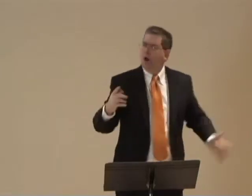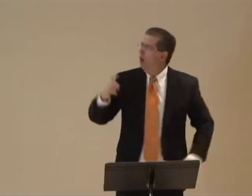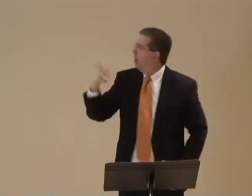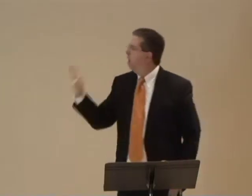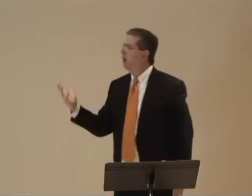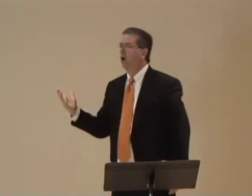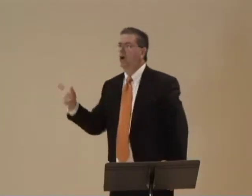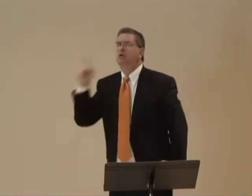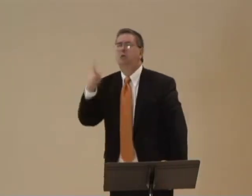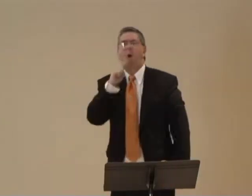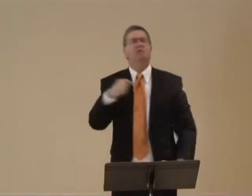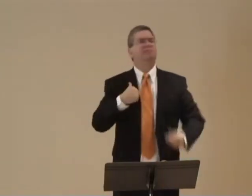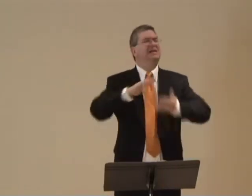everywhere we look in this world.